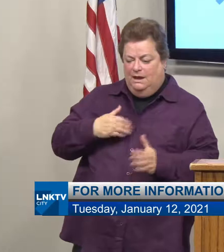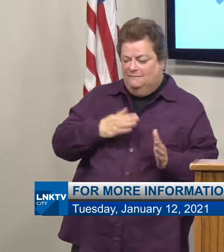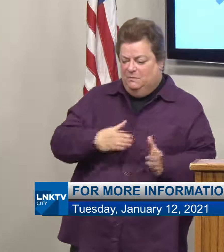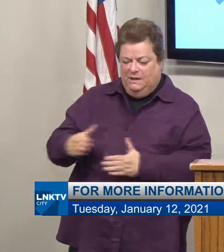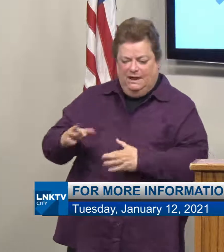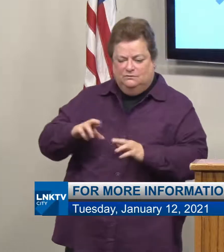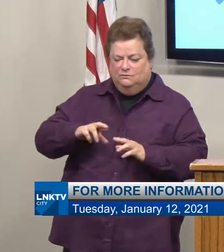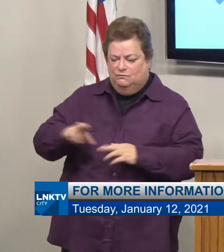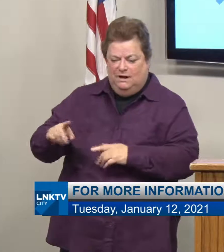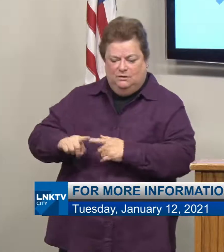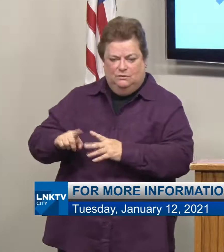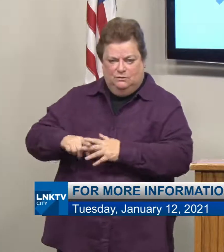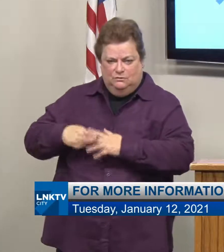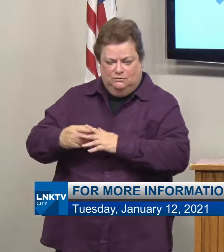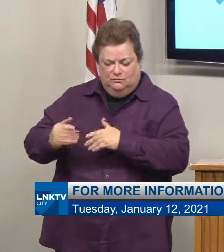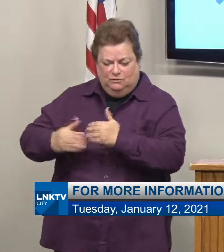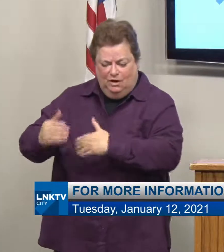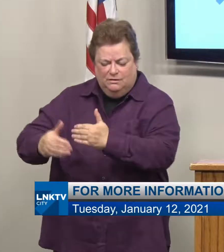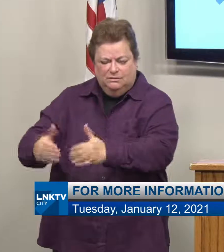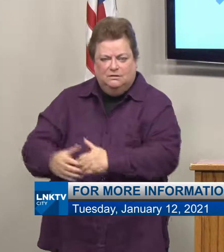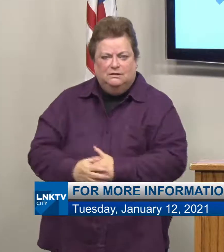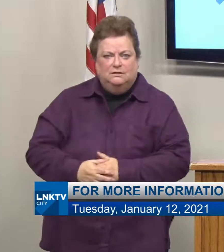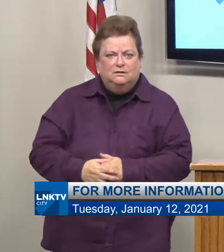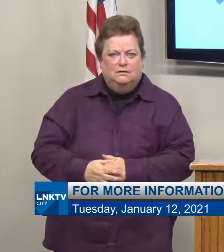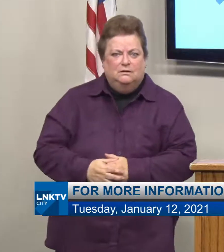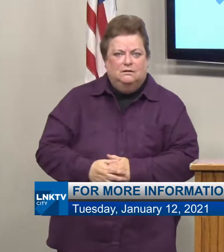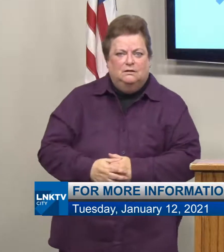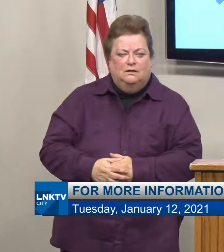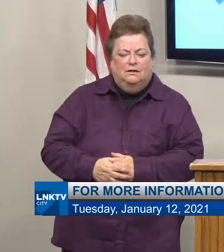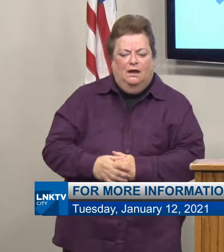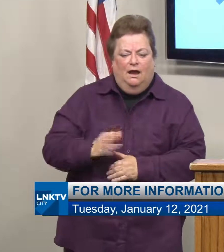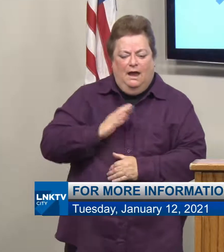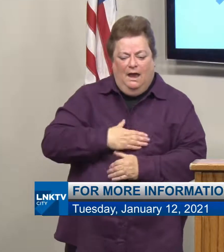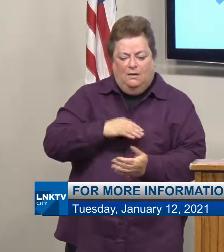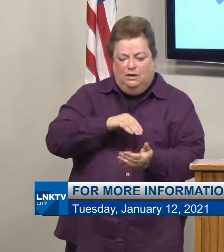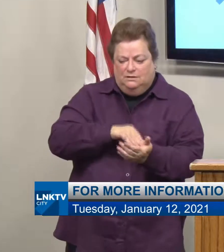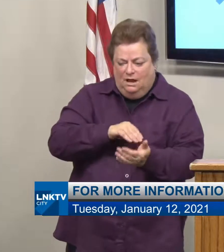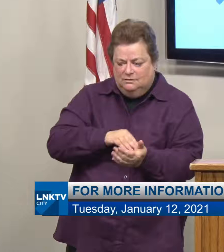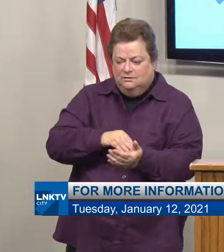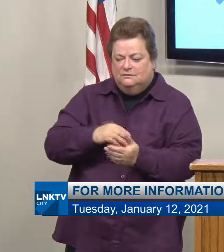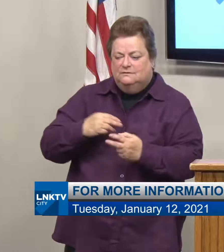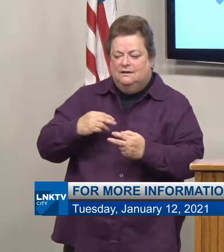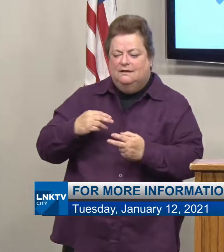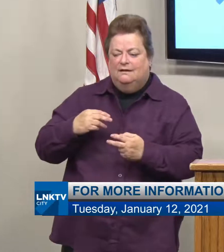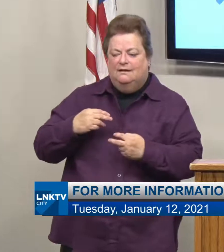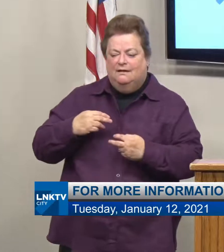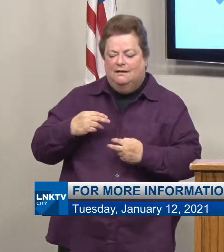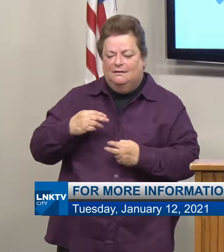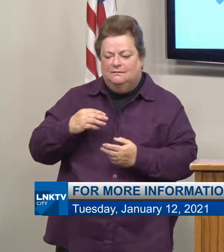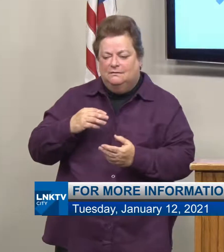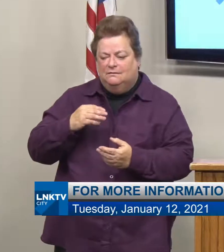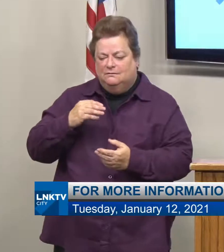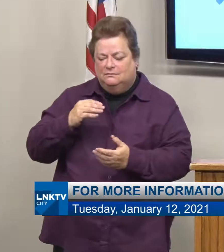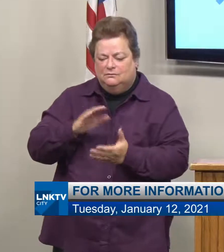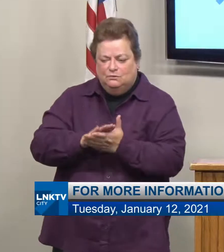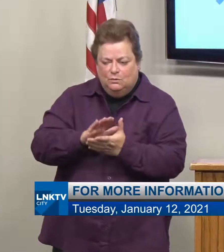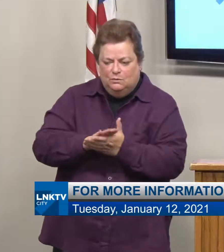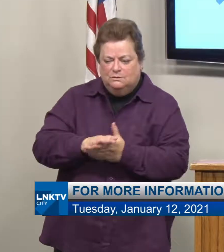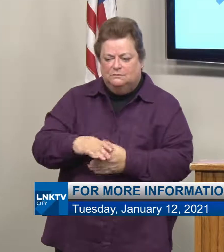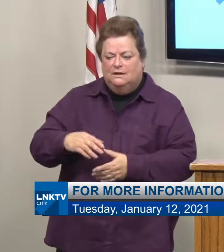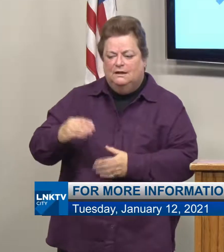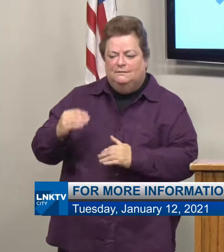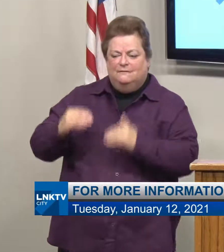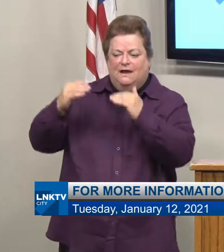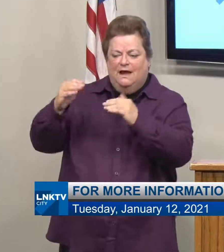our hospitals and health systems, as well as our physicians in the community, schools, higher